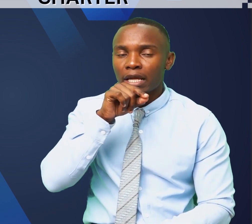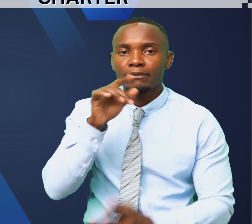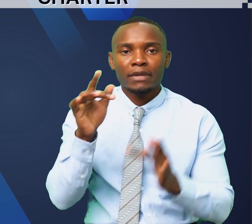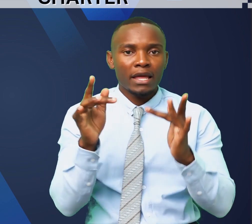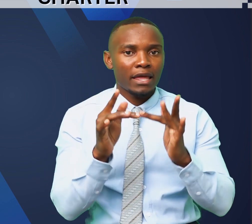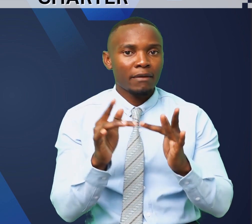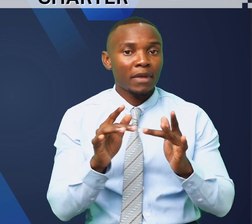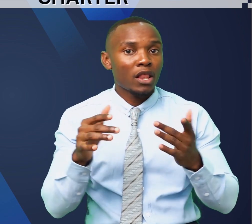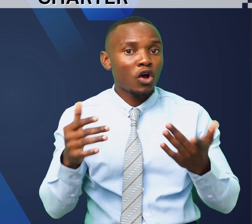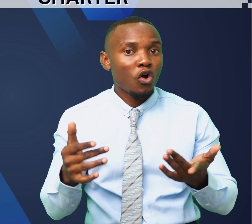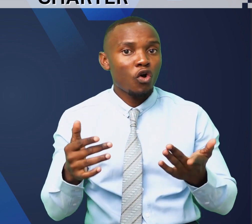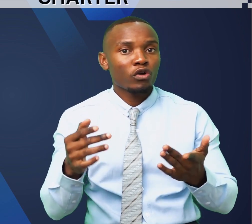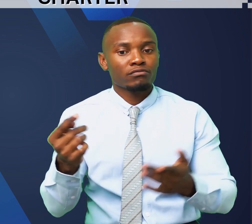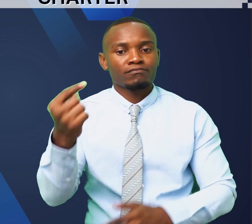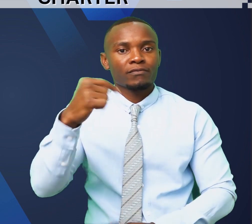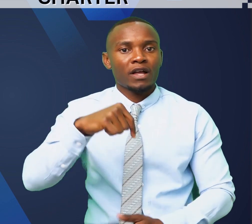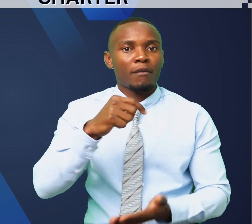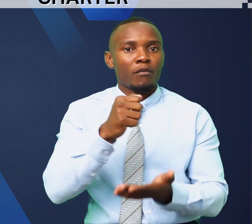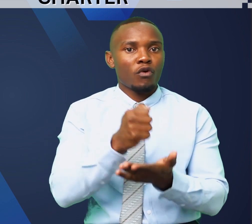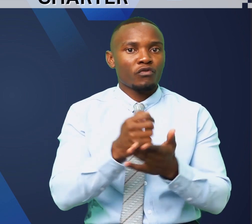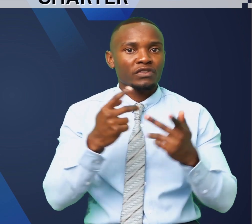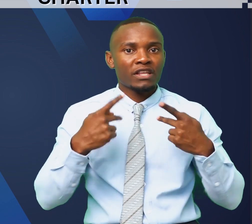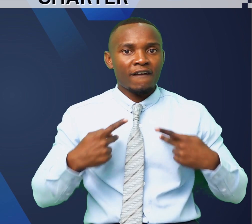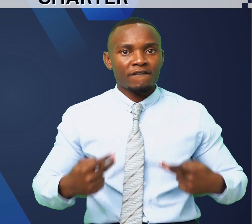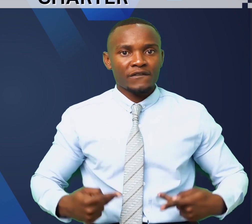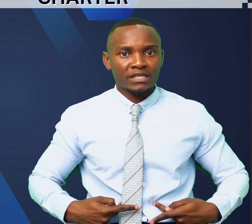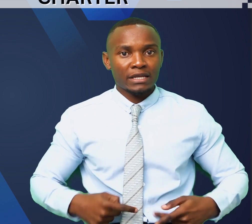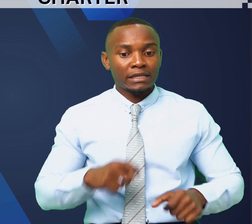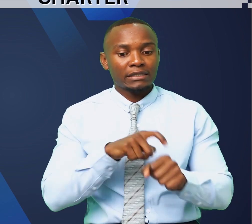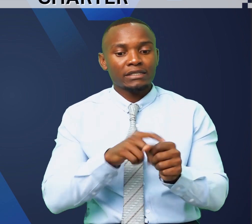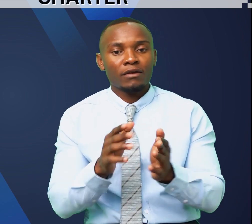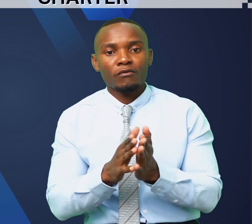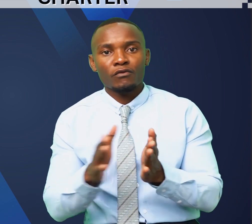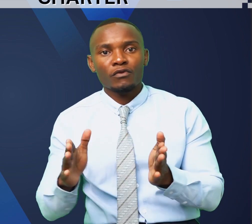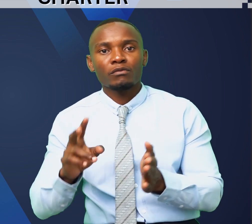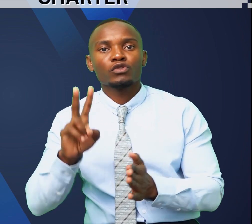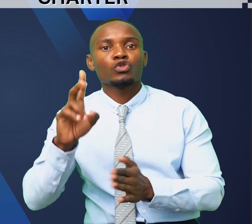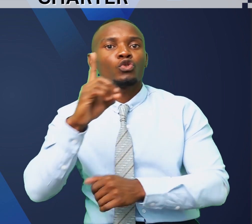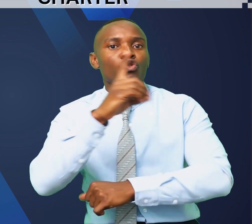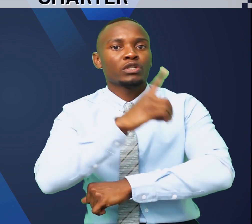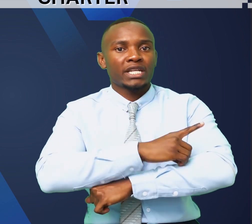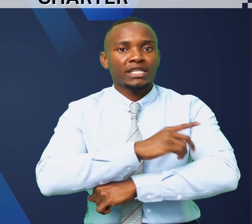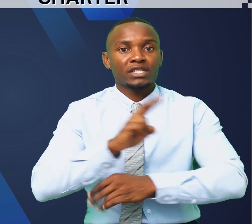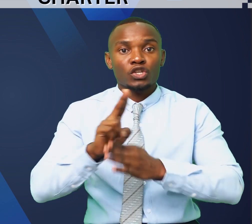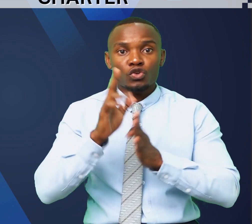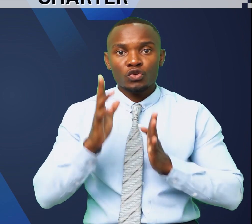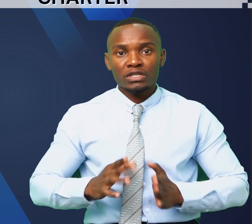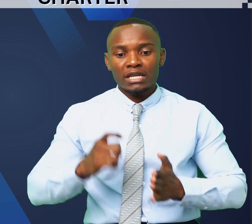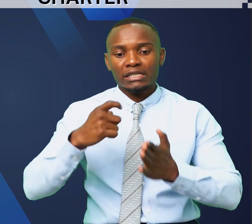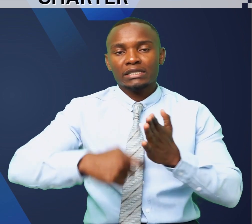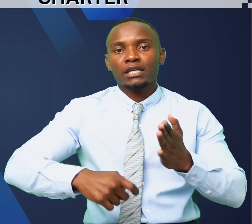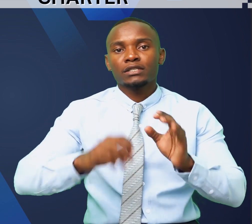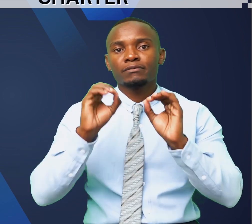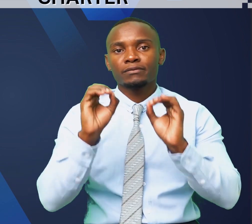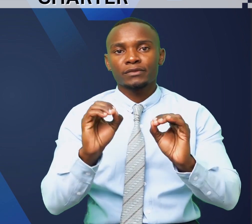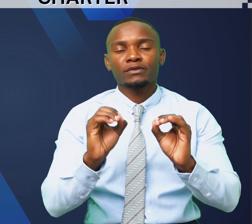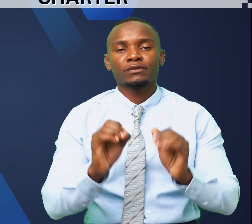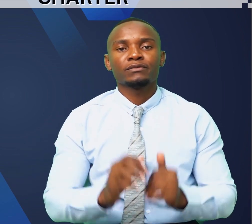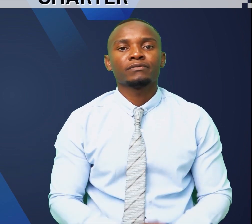or physically. Timeline, 2 days. User charges, nil.